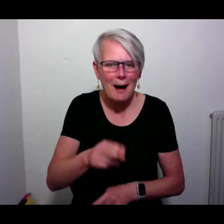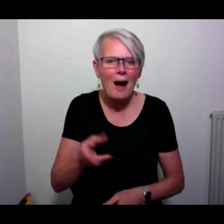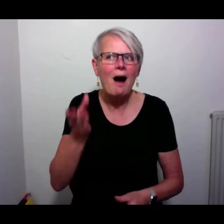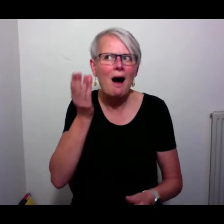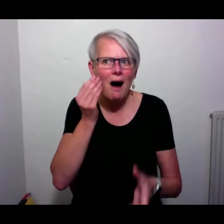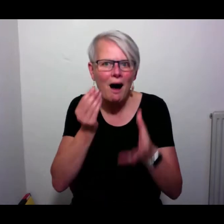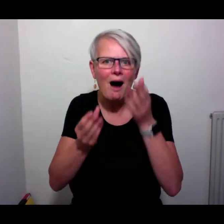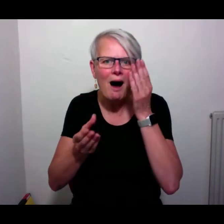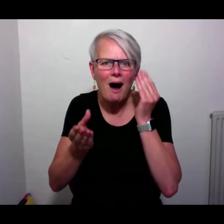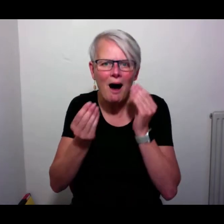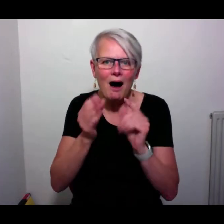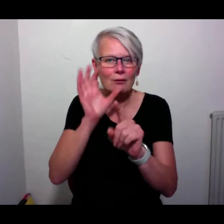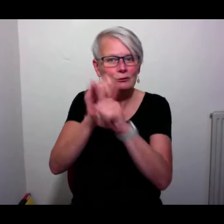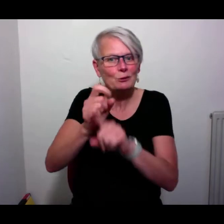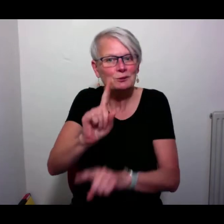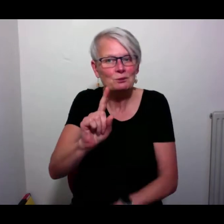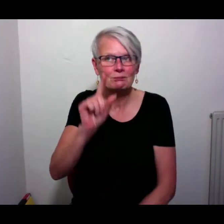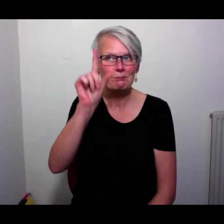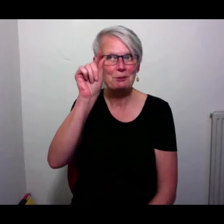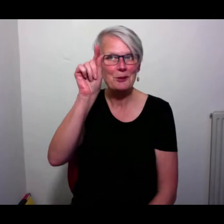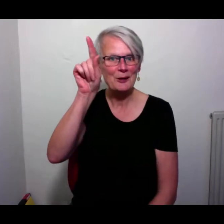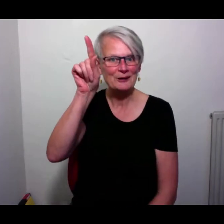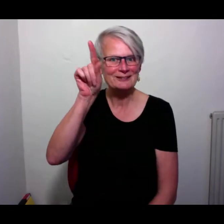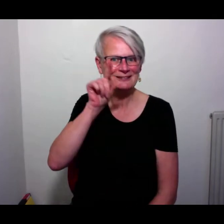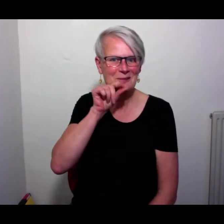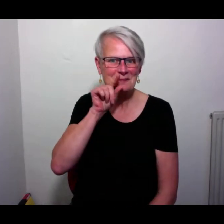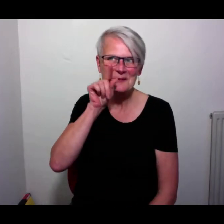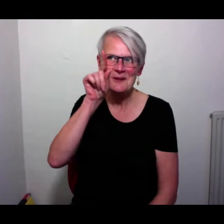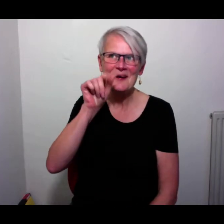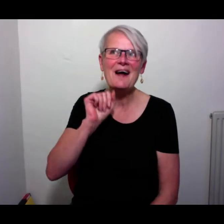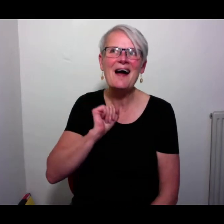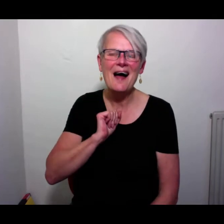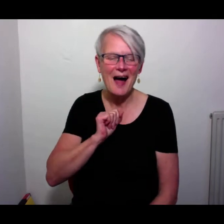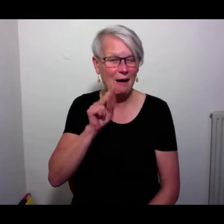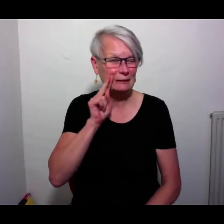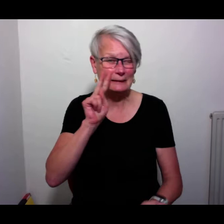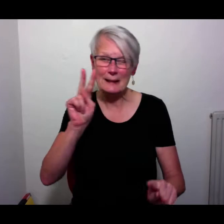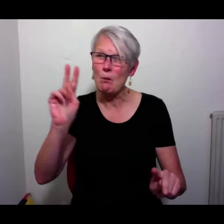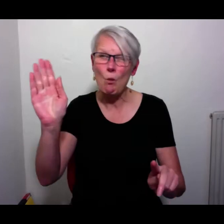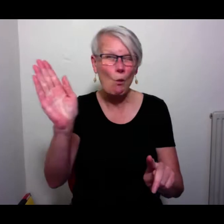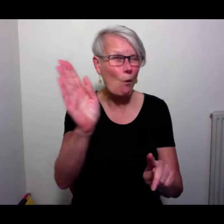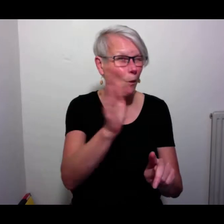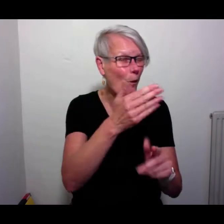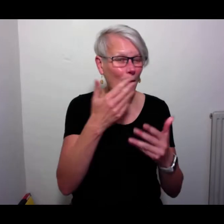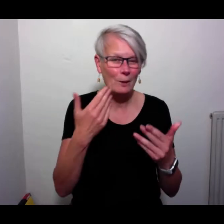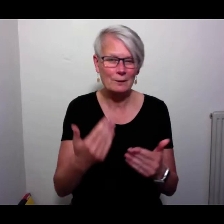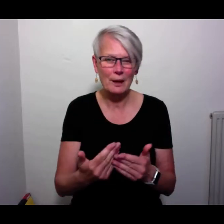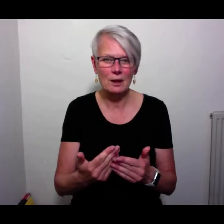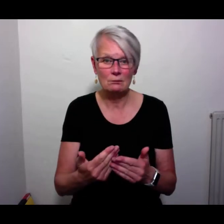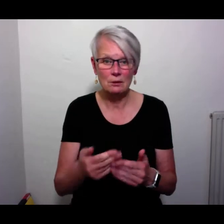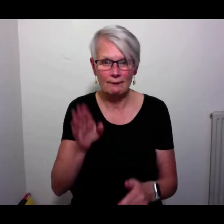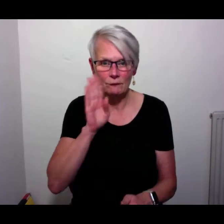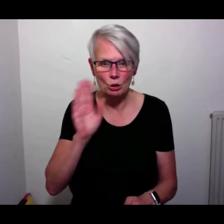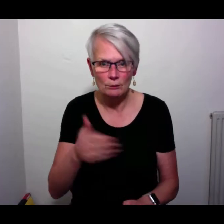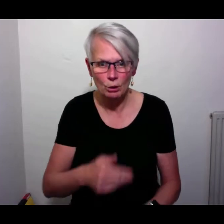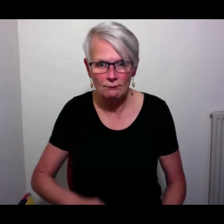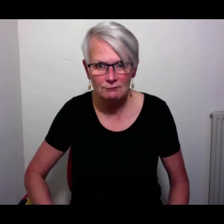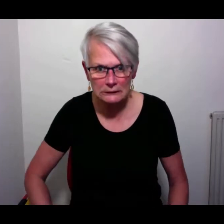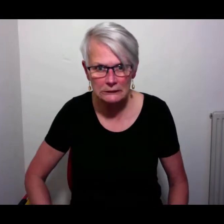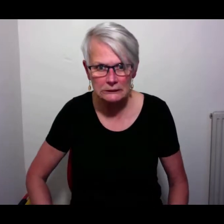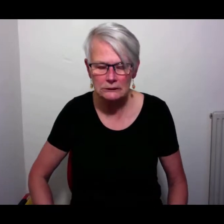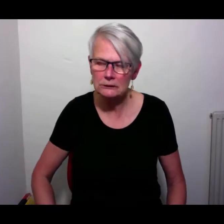up again, it was the birds I noticed the most. I think I've seen everyone now. Certainly bloody heard